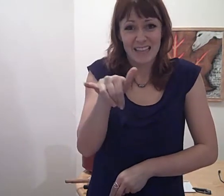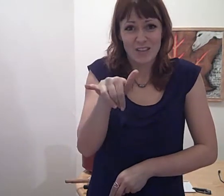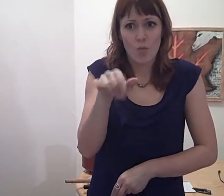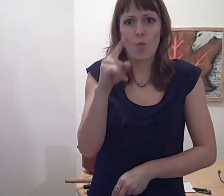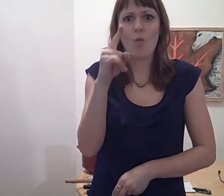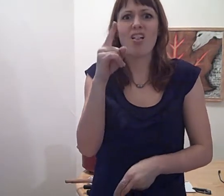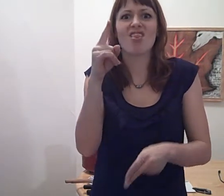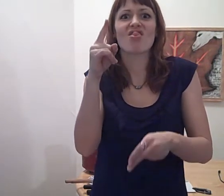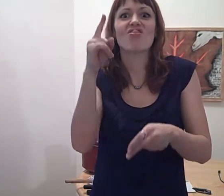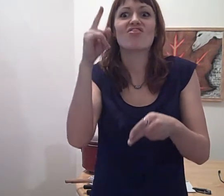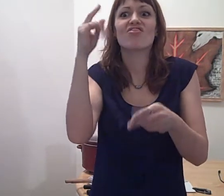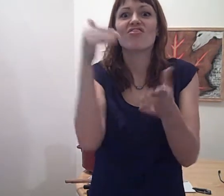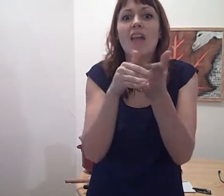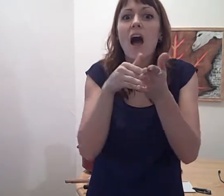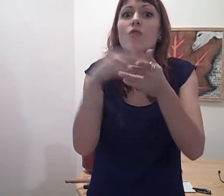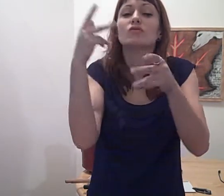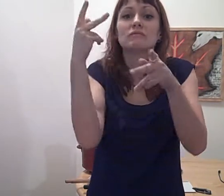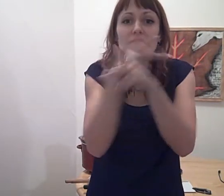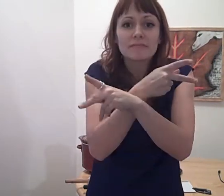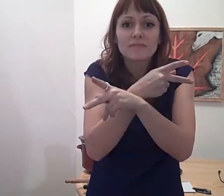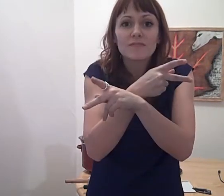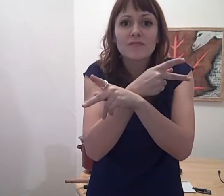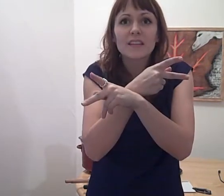It's 1,000 times more conductive than copper.